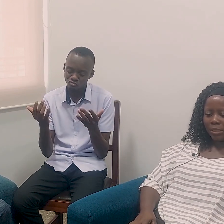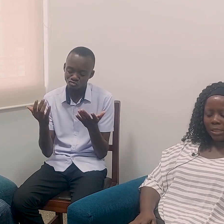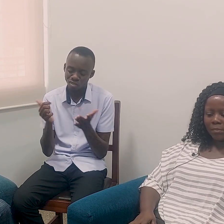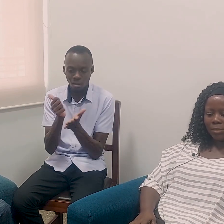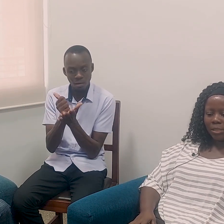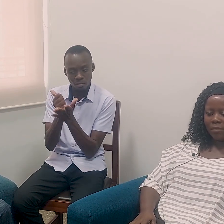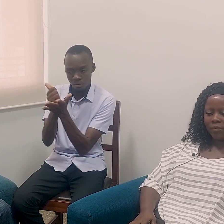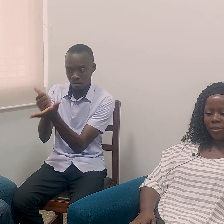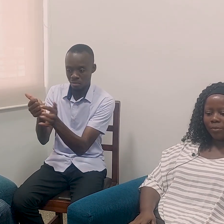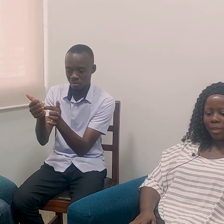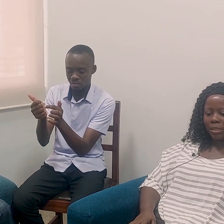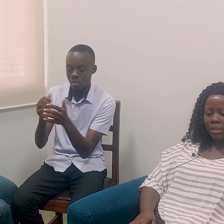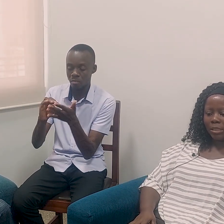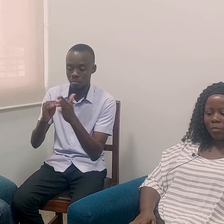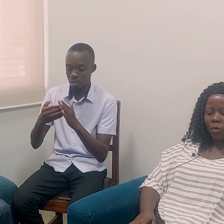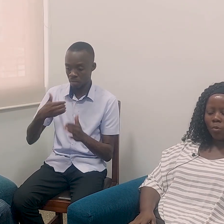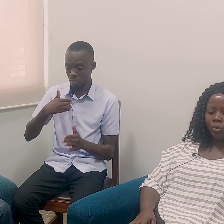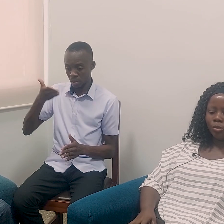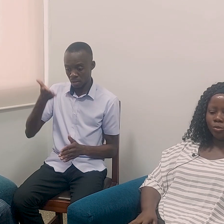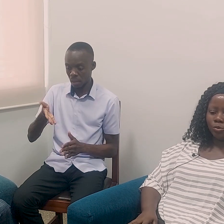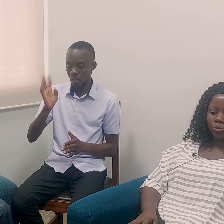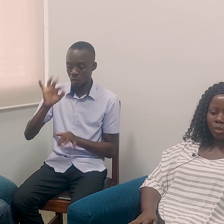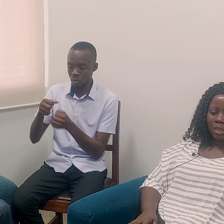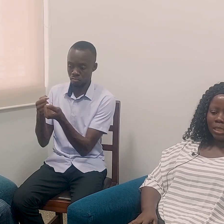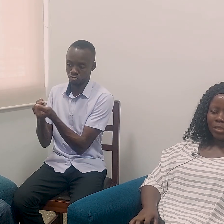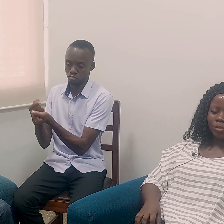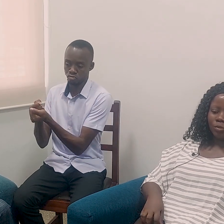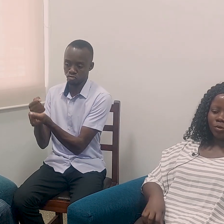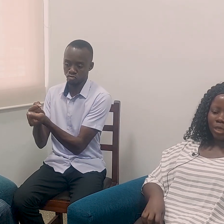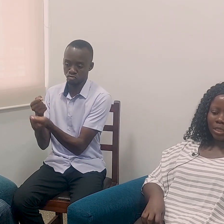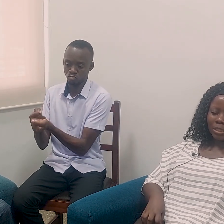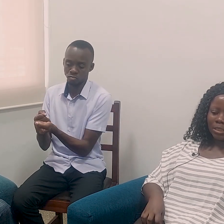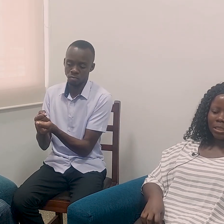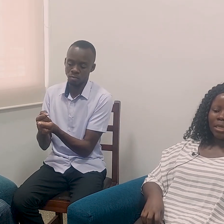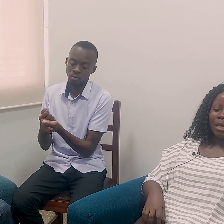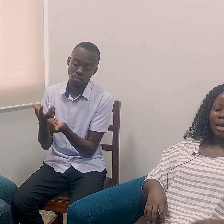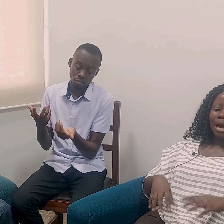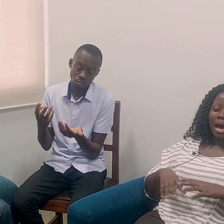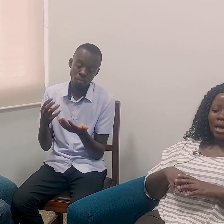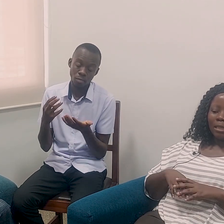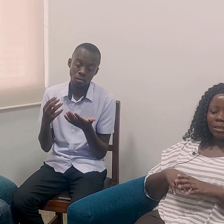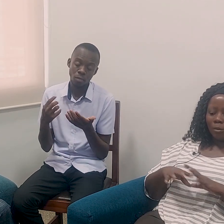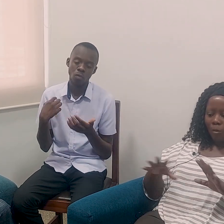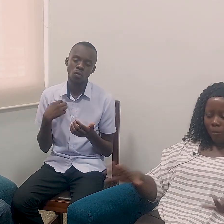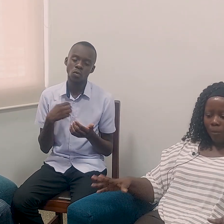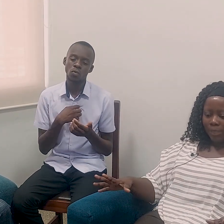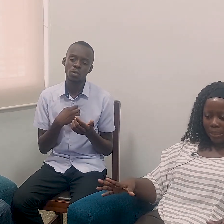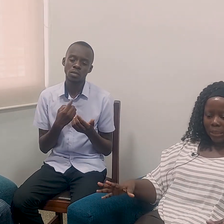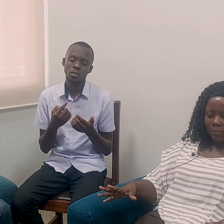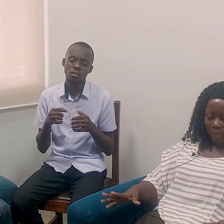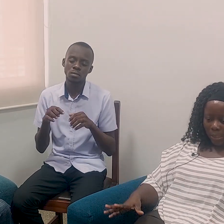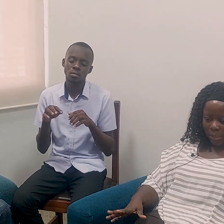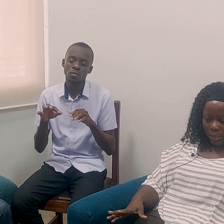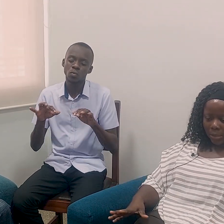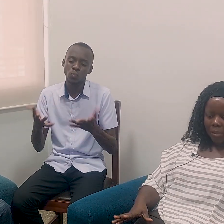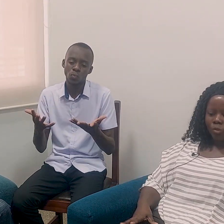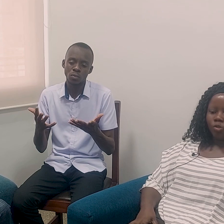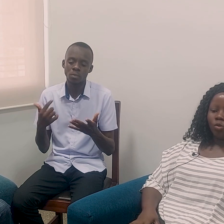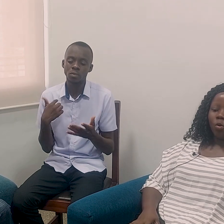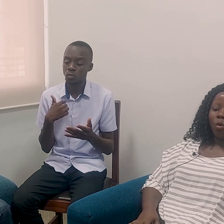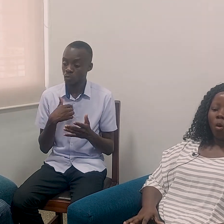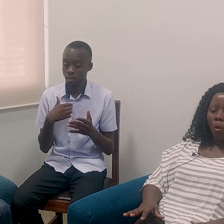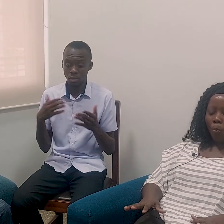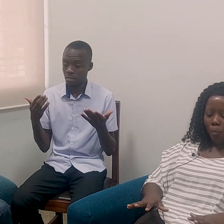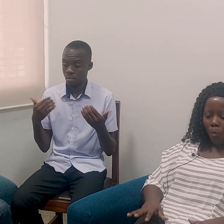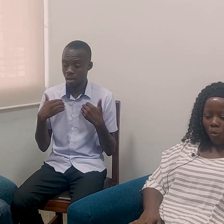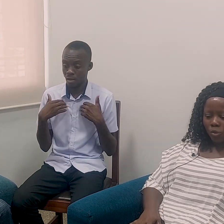therapy is just being there for the person. What we do is to create an open space.